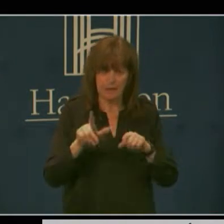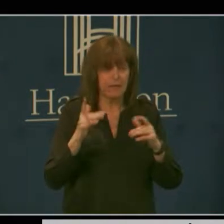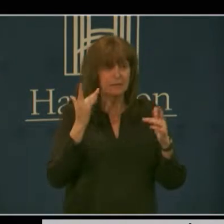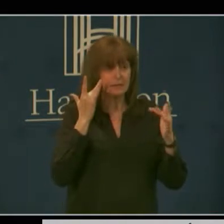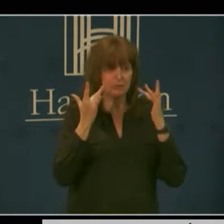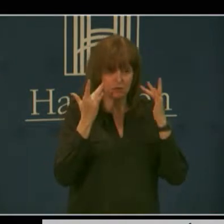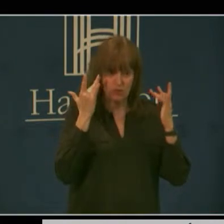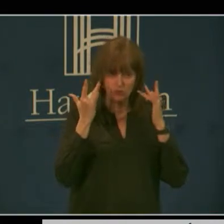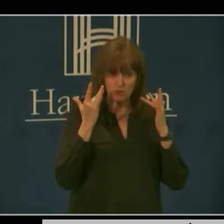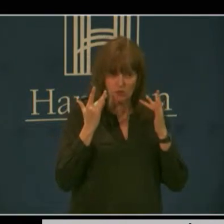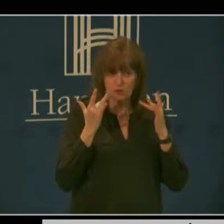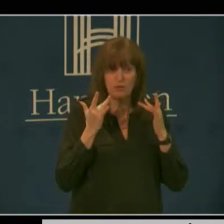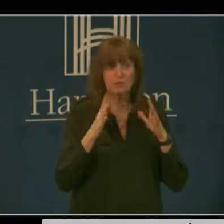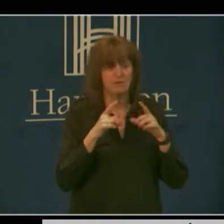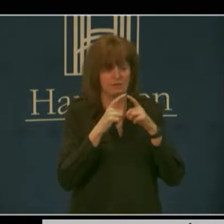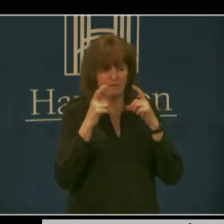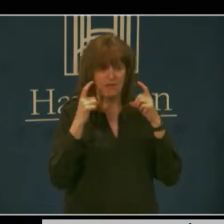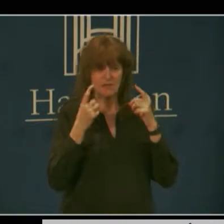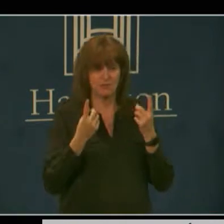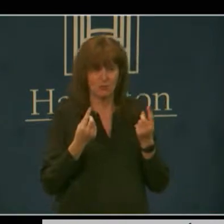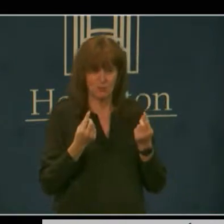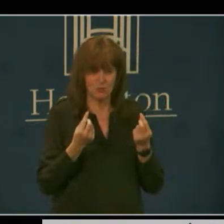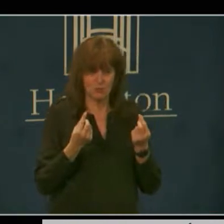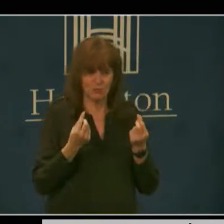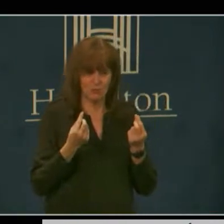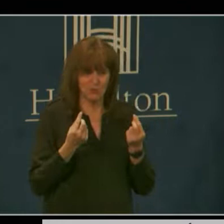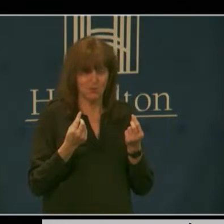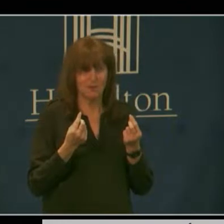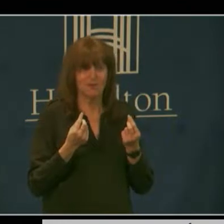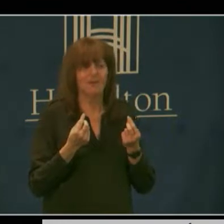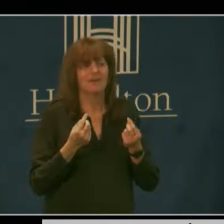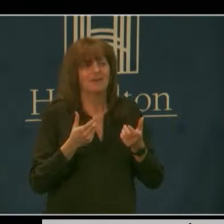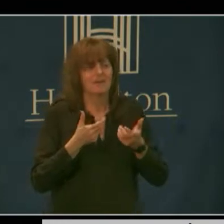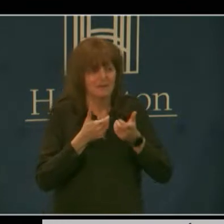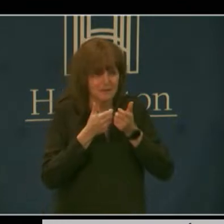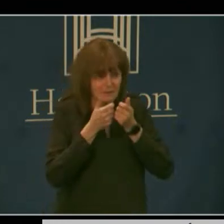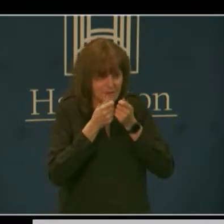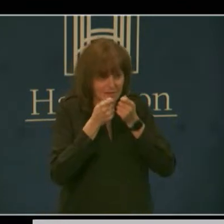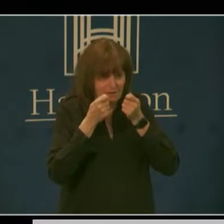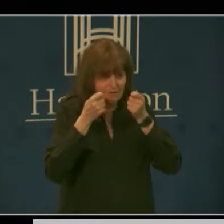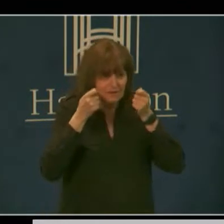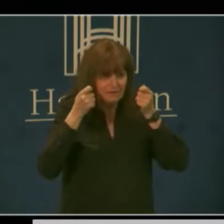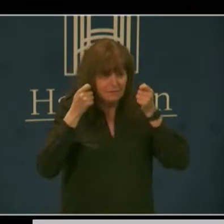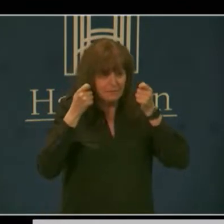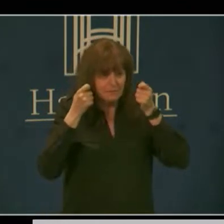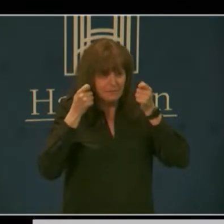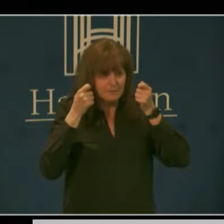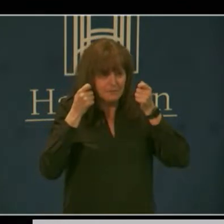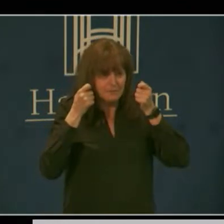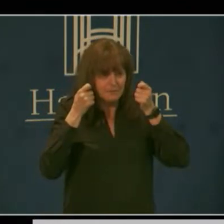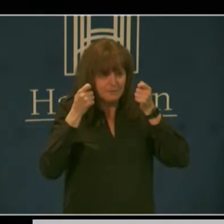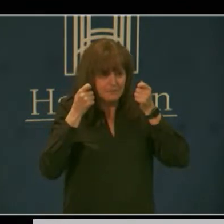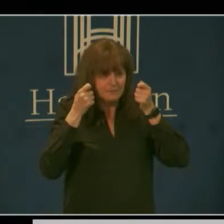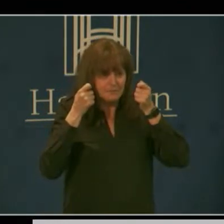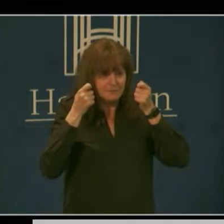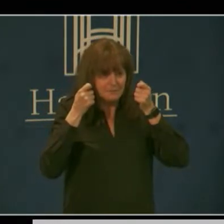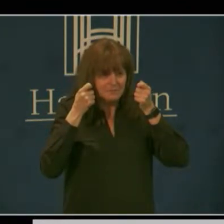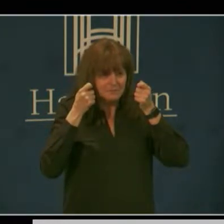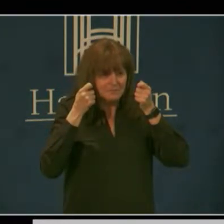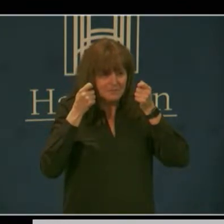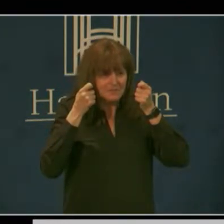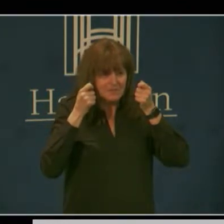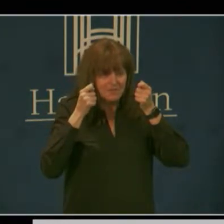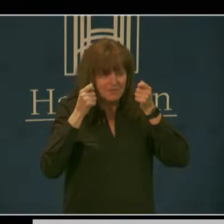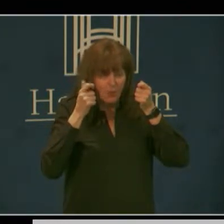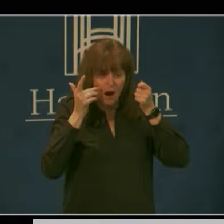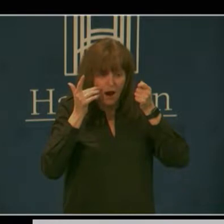and what the psychologists and folks that look at this is it's a natural reaction that mask becomes a magnet for your hands.